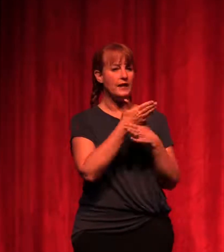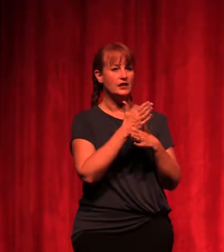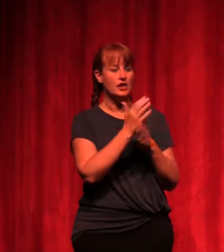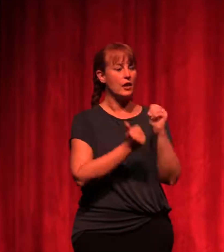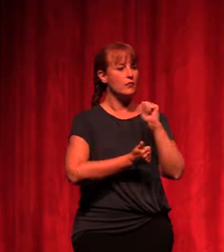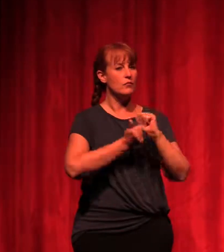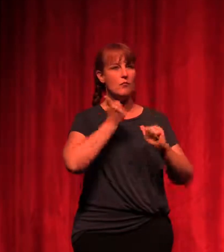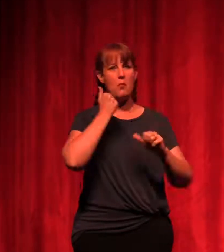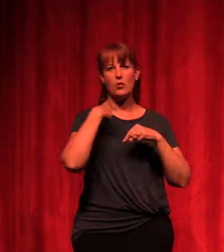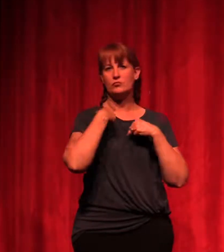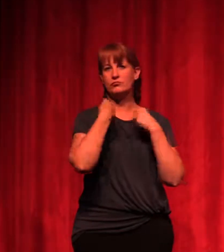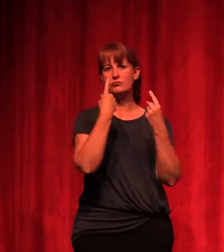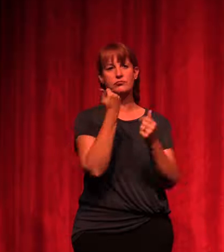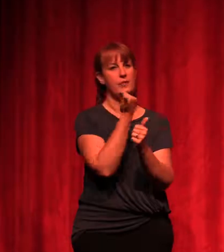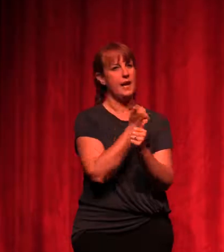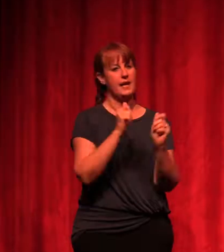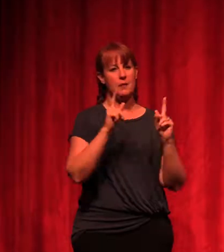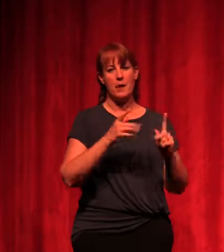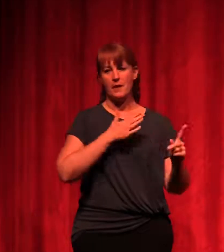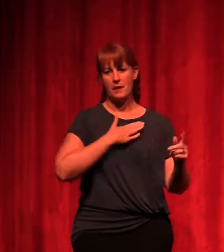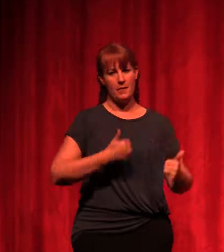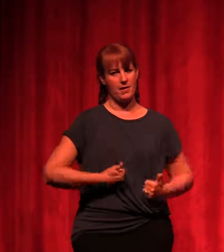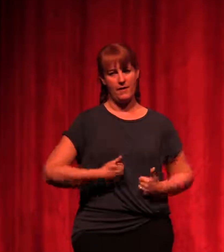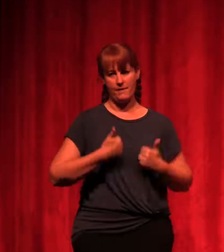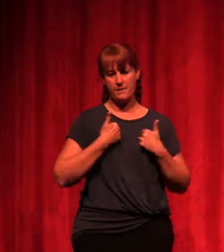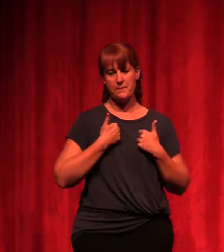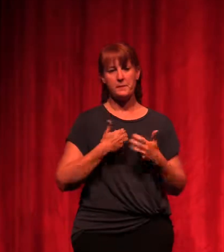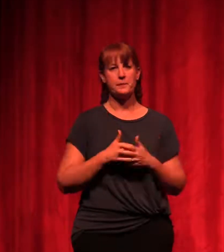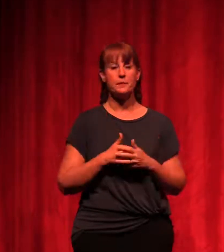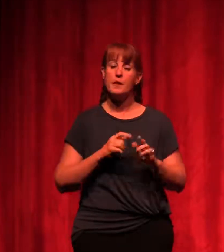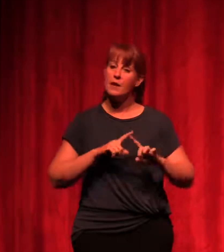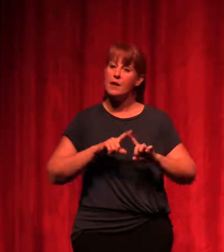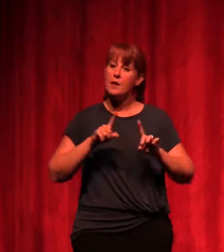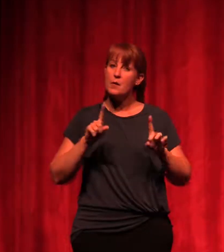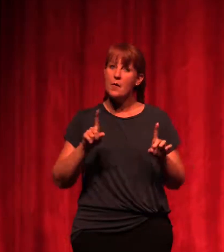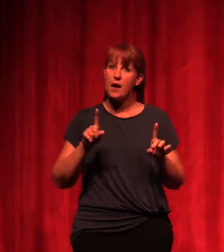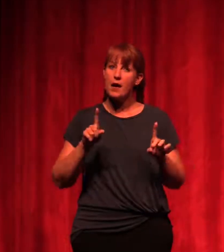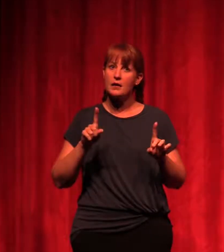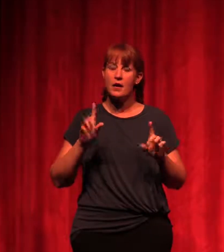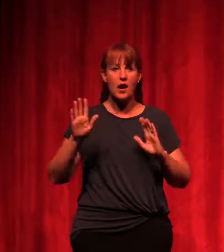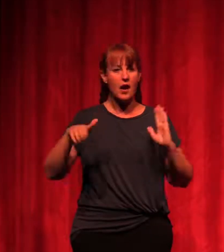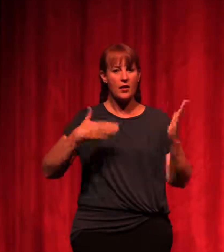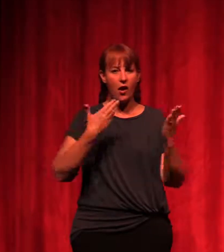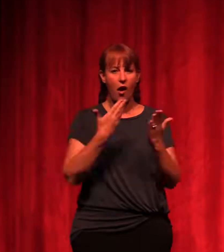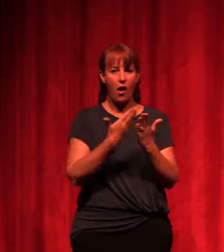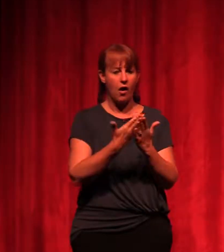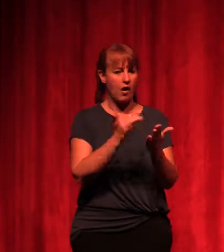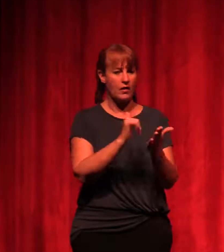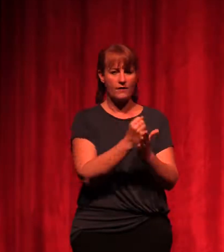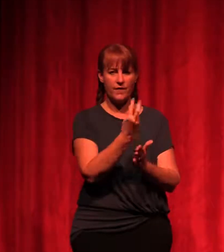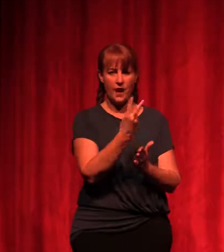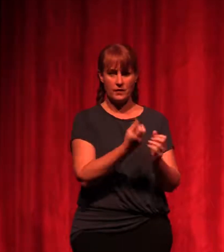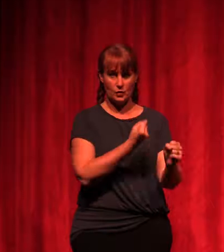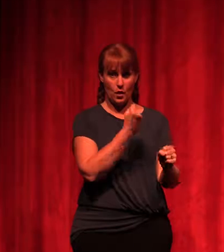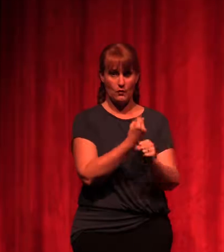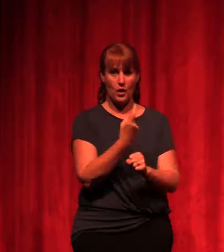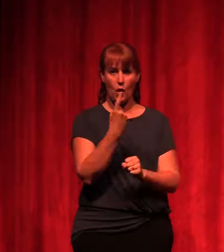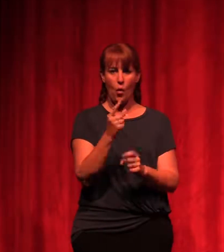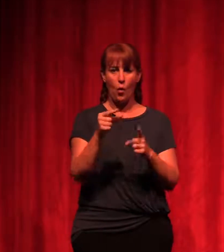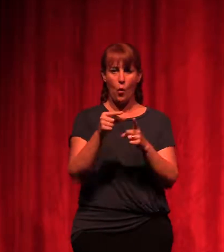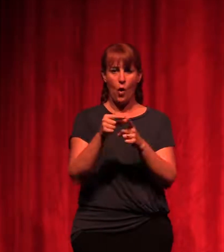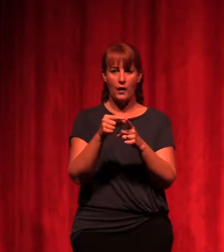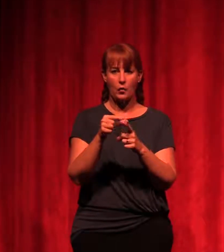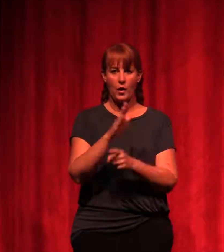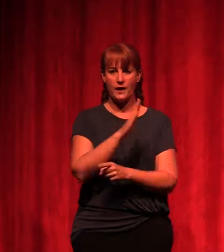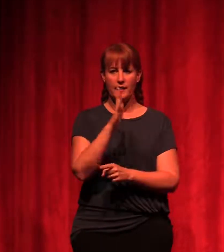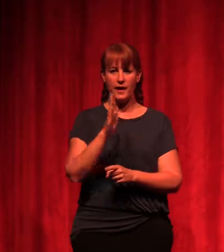with anybody in my entire life. And yet, in all of that time, there was one word that had